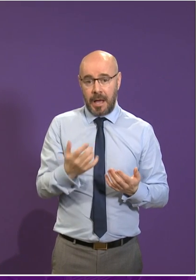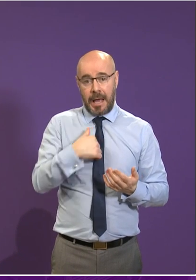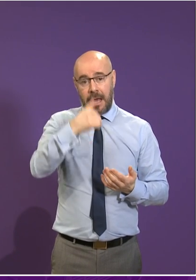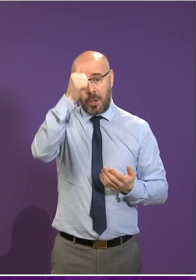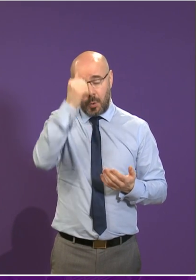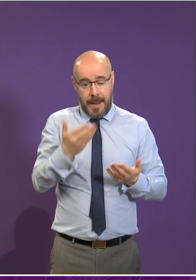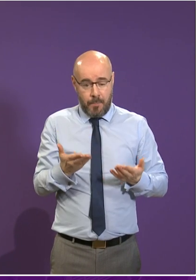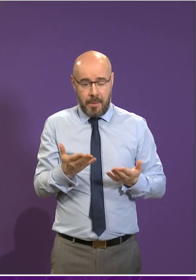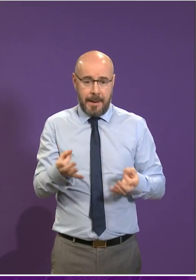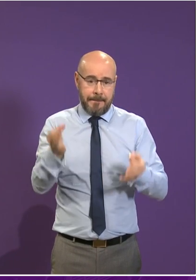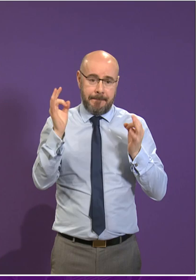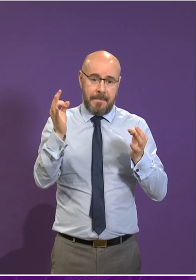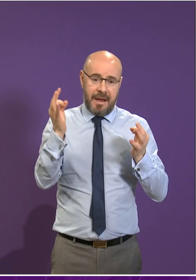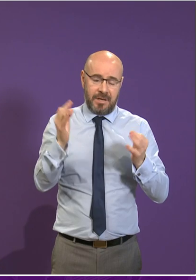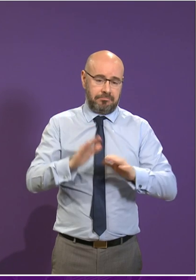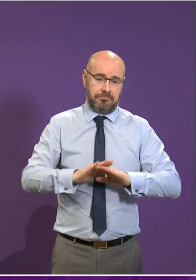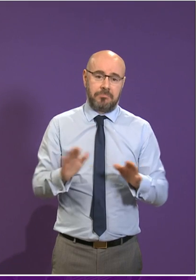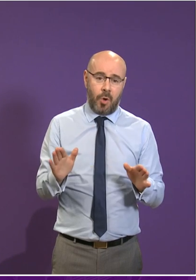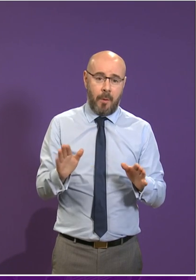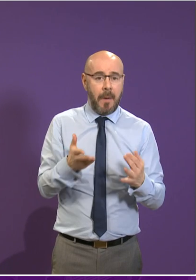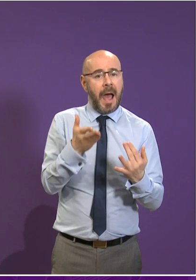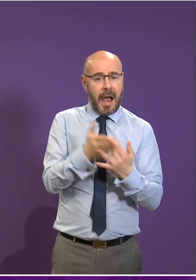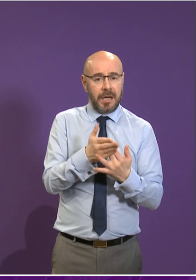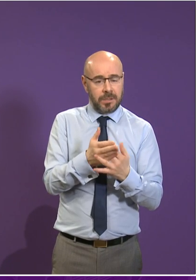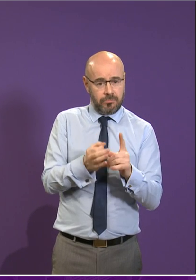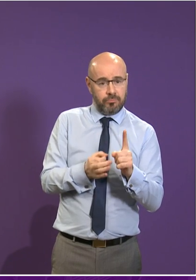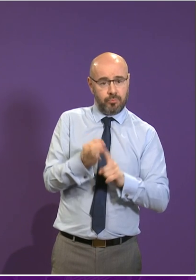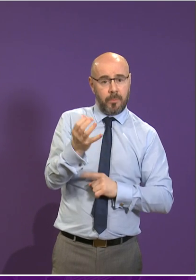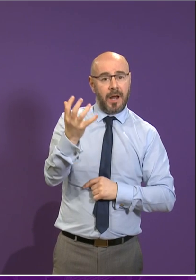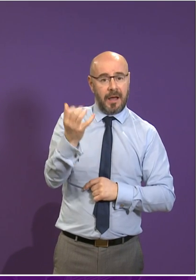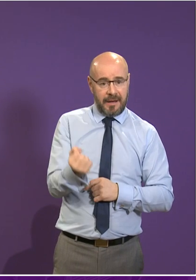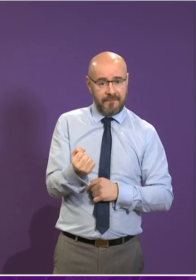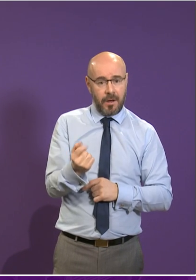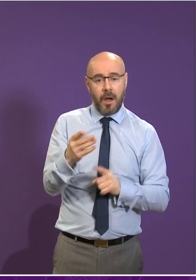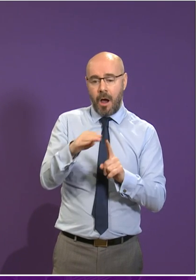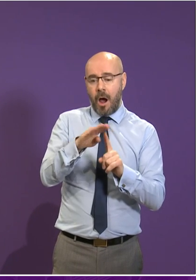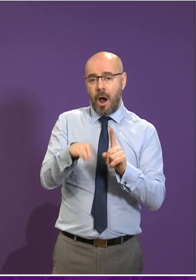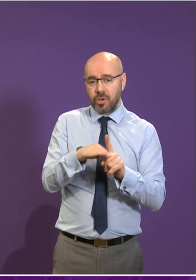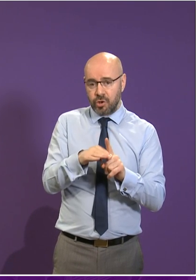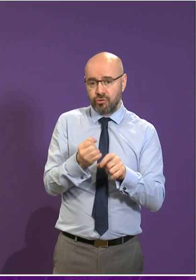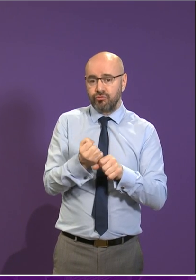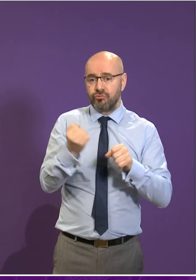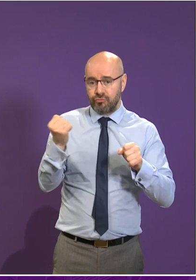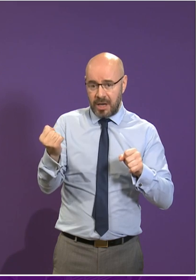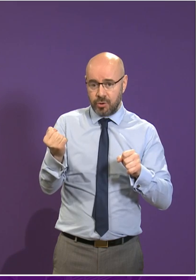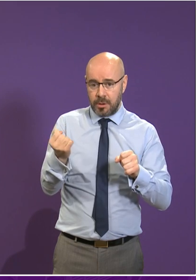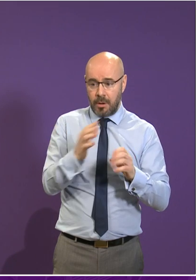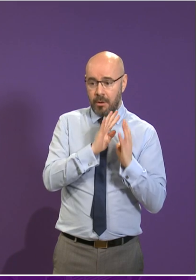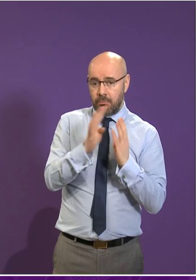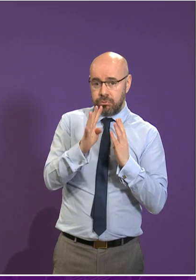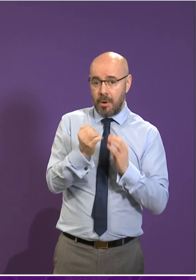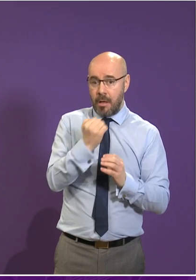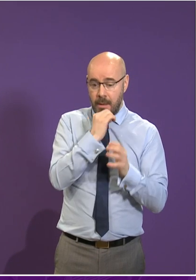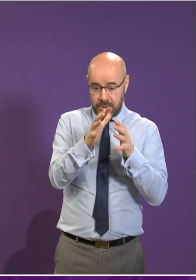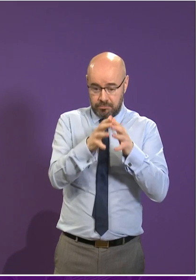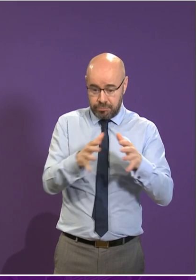perfect, access for disabled learners is improving. The proportion of undergraduate entrants with a declared disability has increased year on year, and